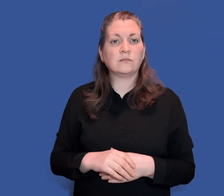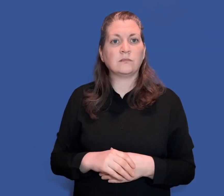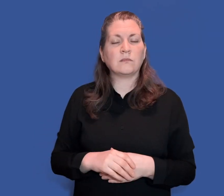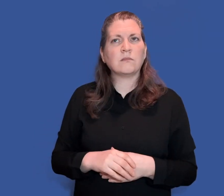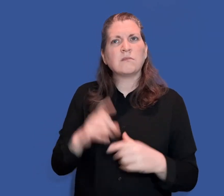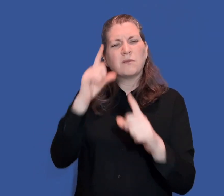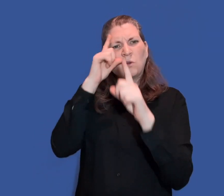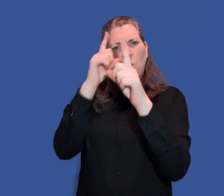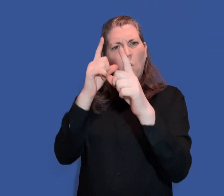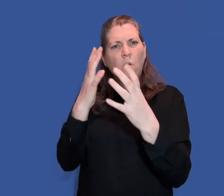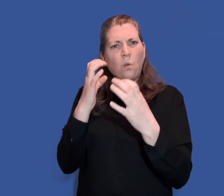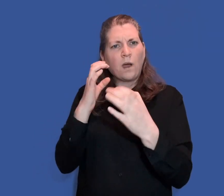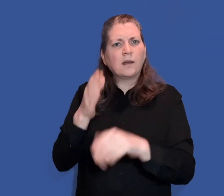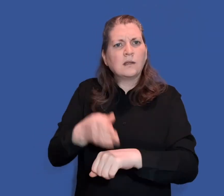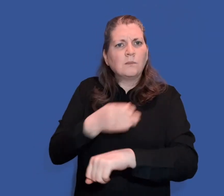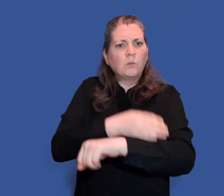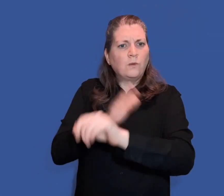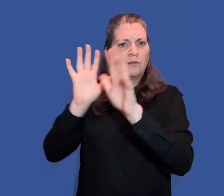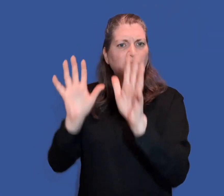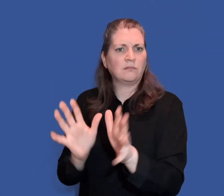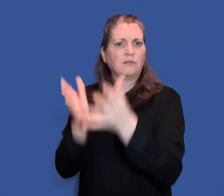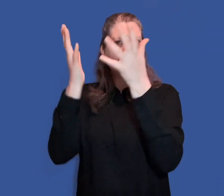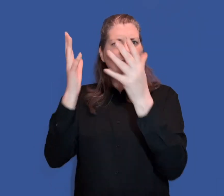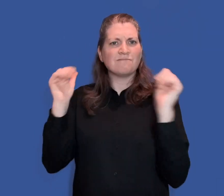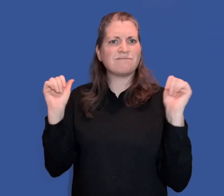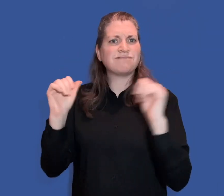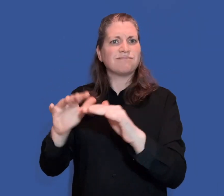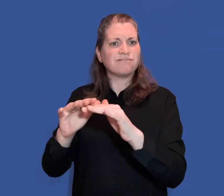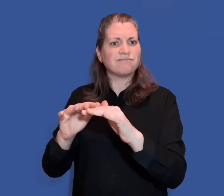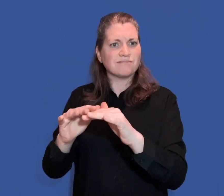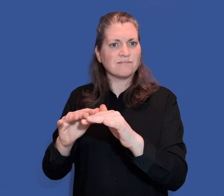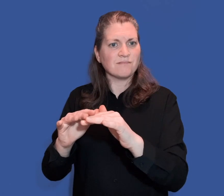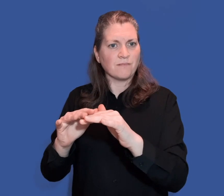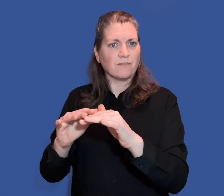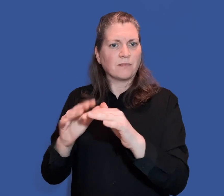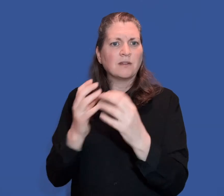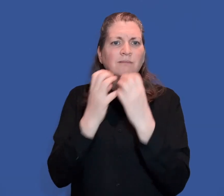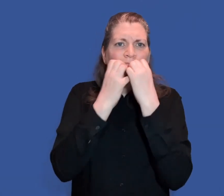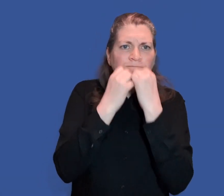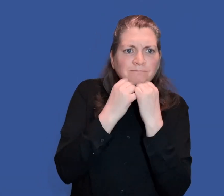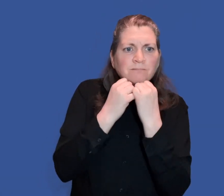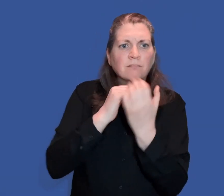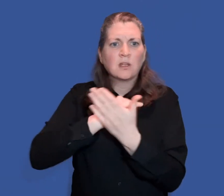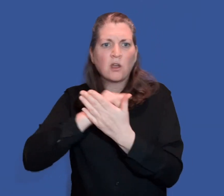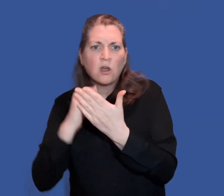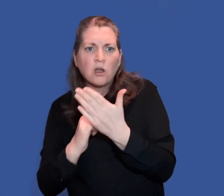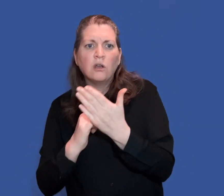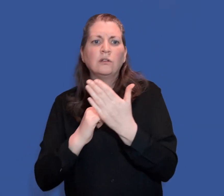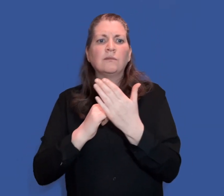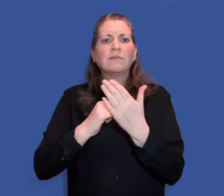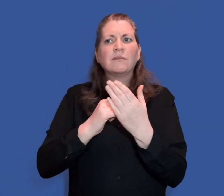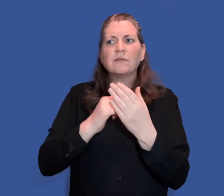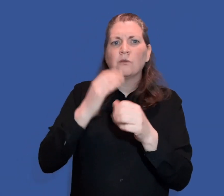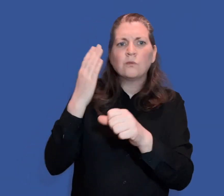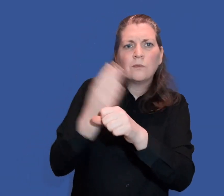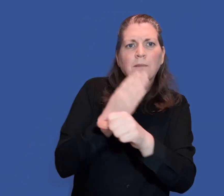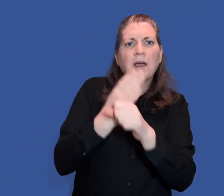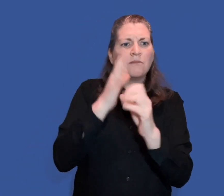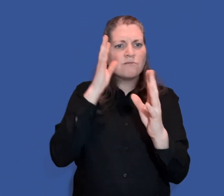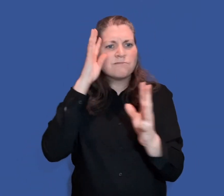Council on the Arts for Capital Improvement and its preservation and